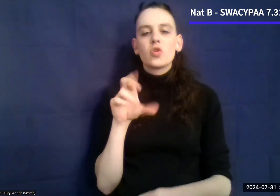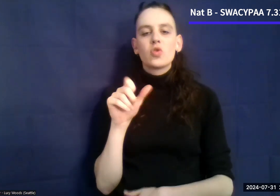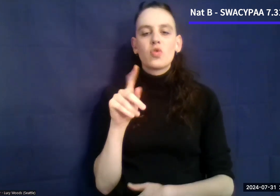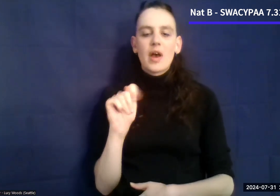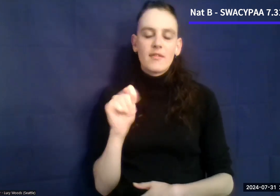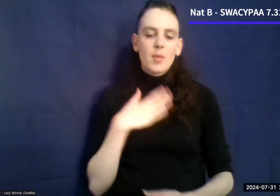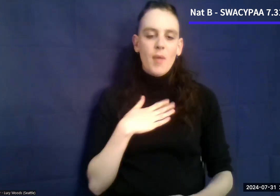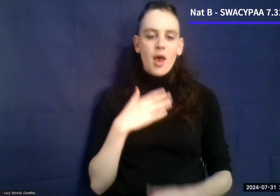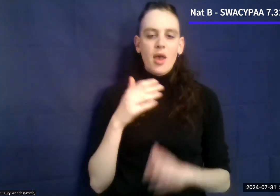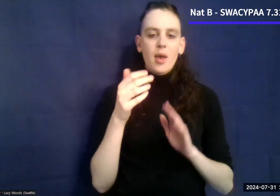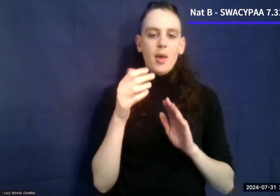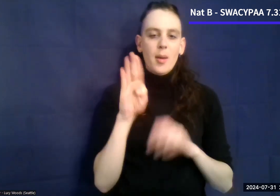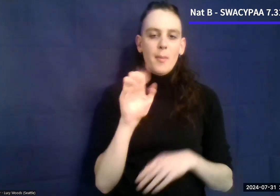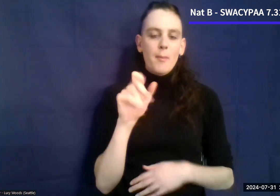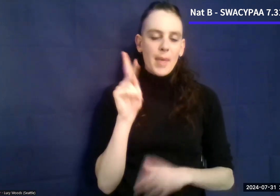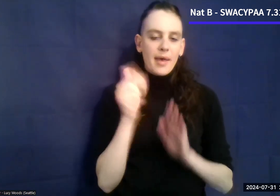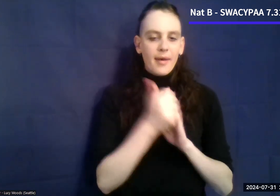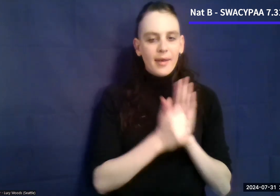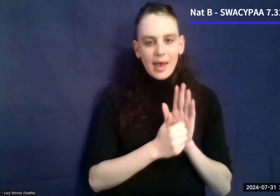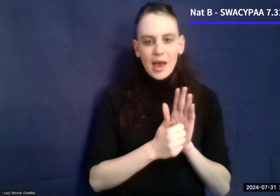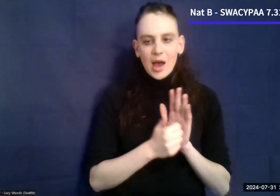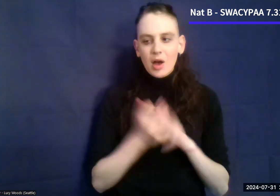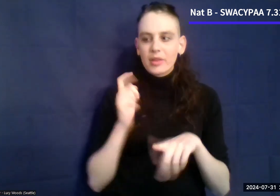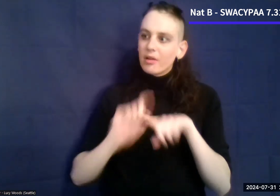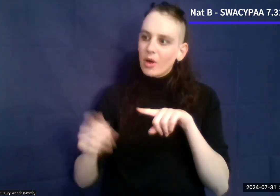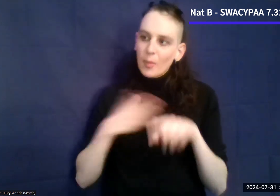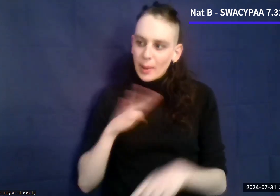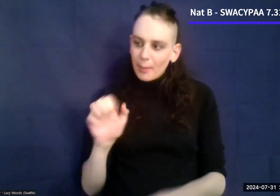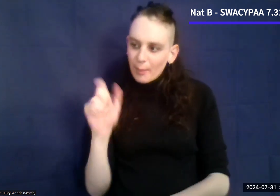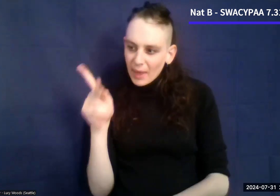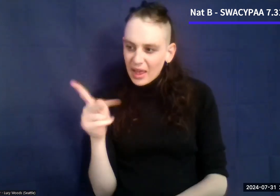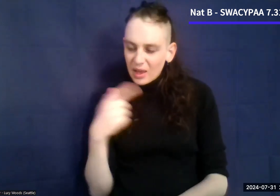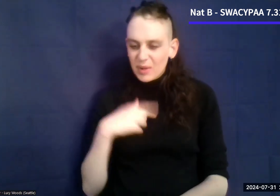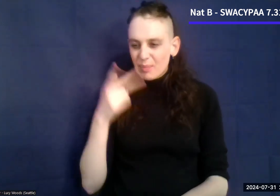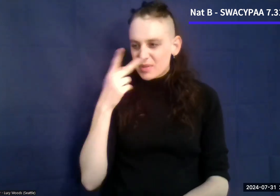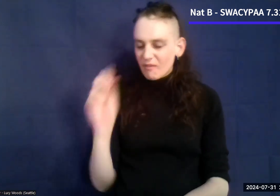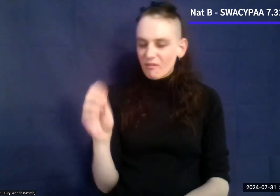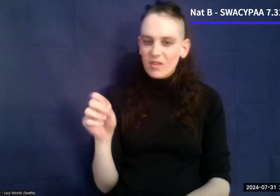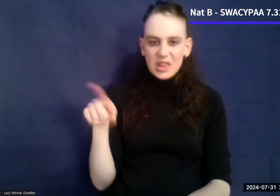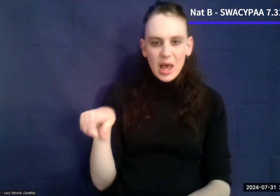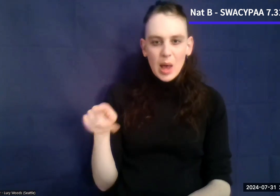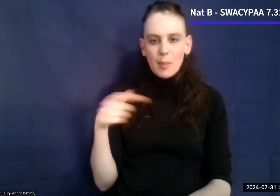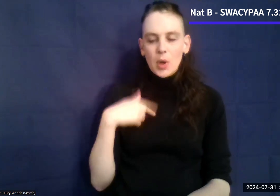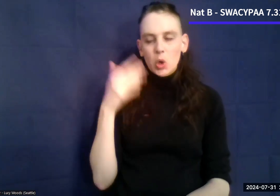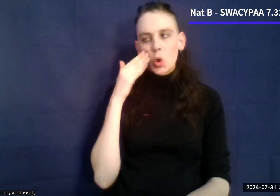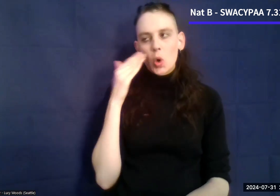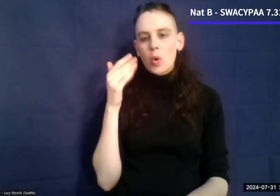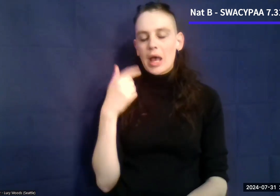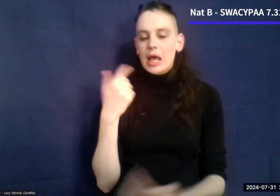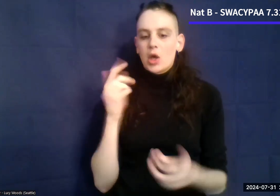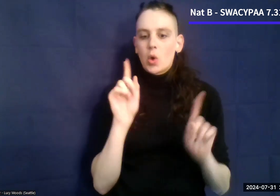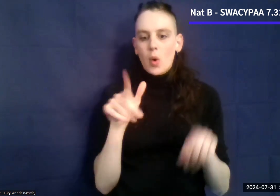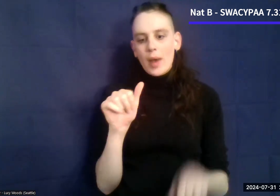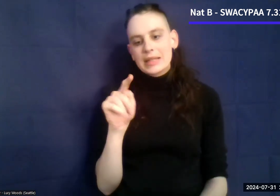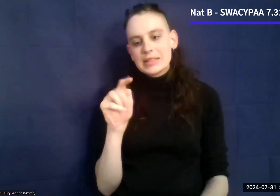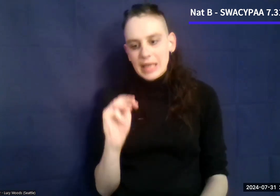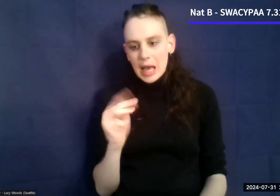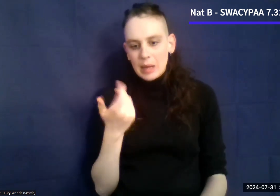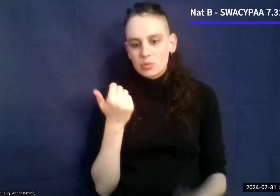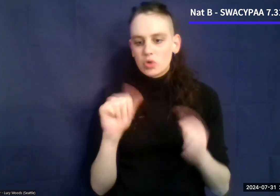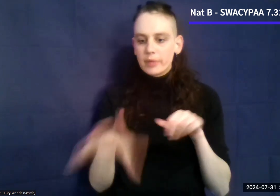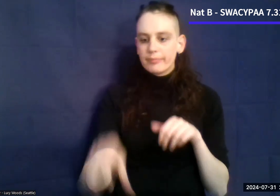fee and pulling out as much money as I could out of the ATM, even though I know I had $0 in my bank account, you know, stuff like that all the